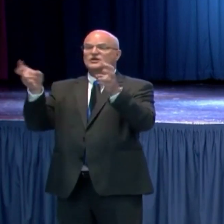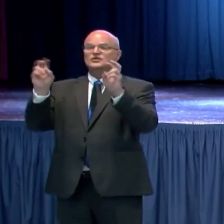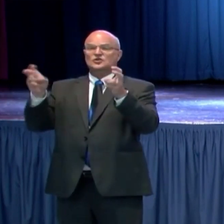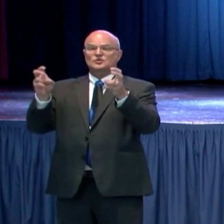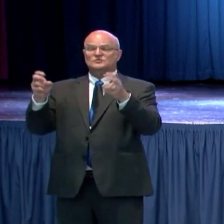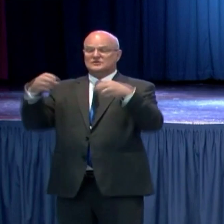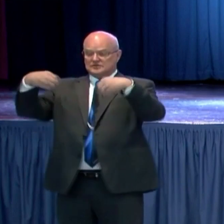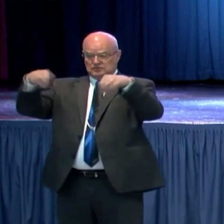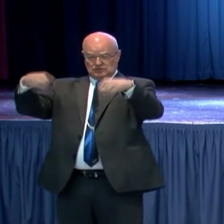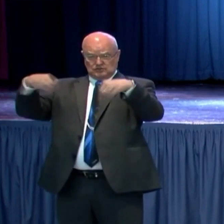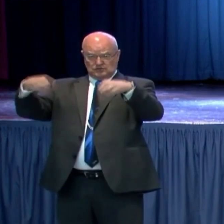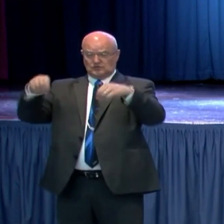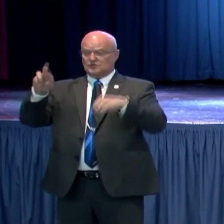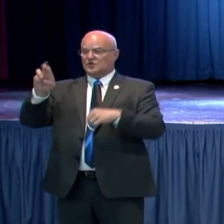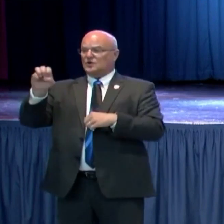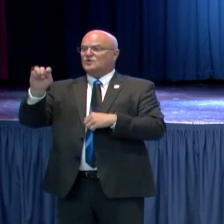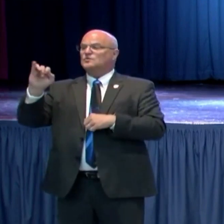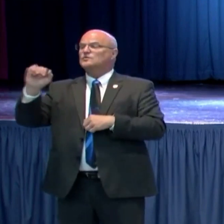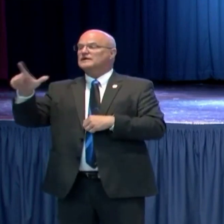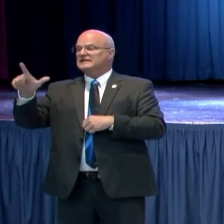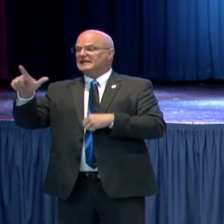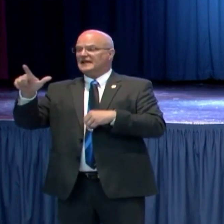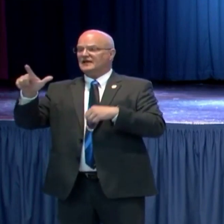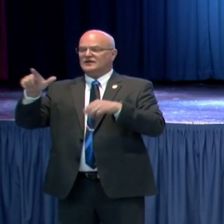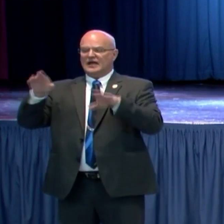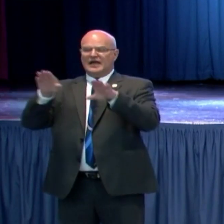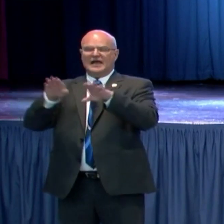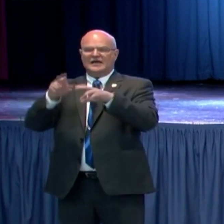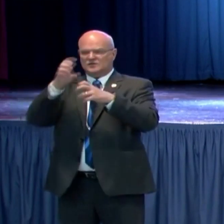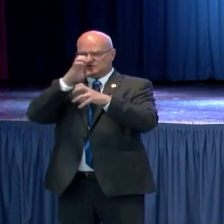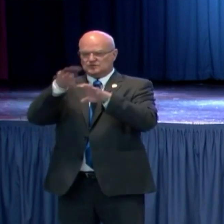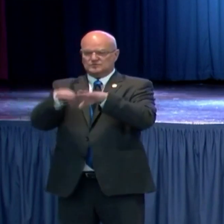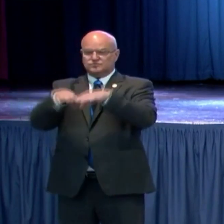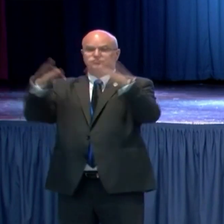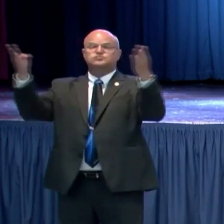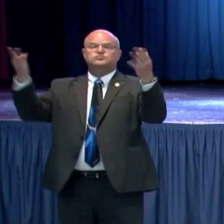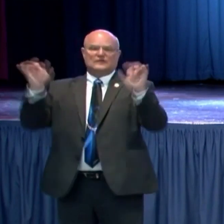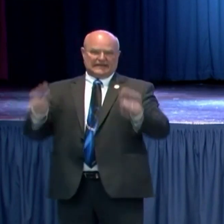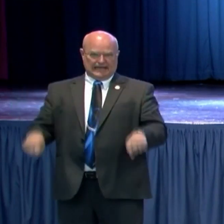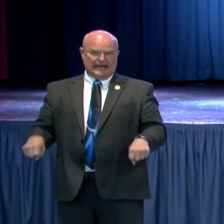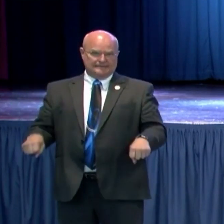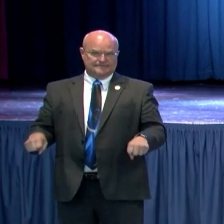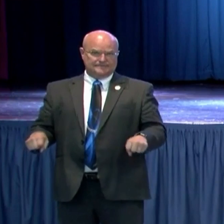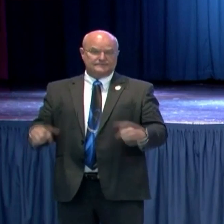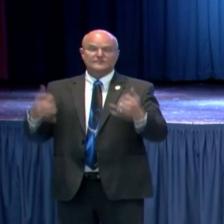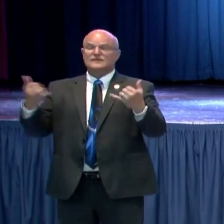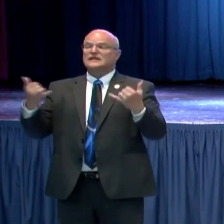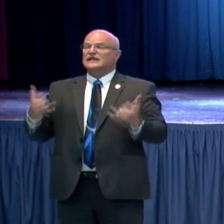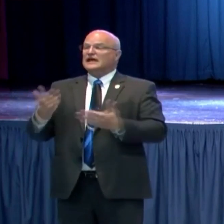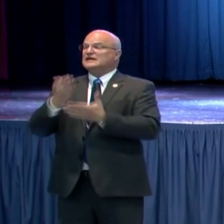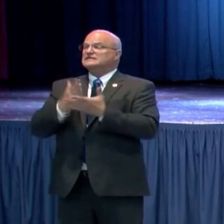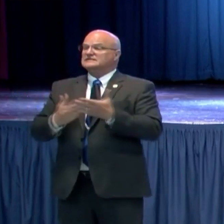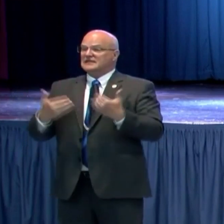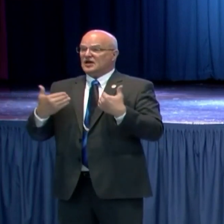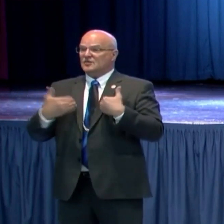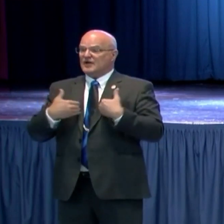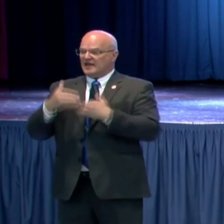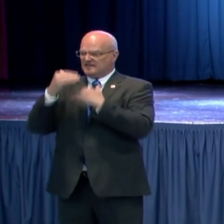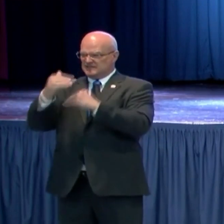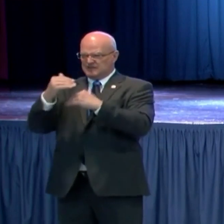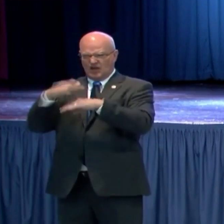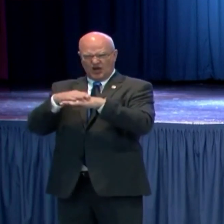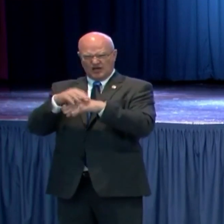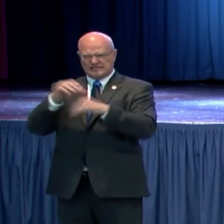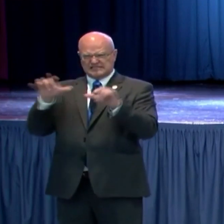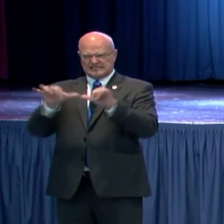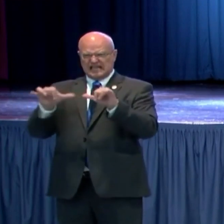terms of retail shops and lifting restrictions so they can all be open. Now, some have, limitations